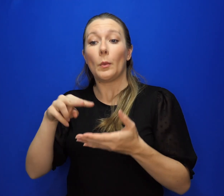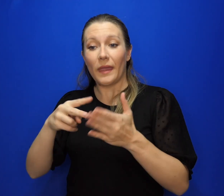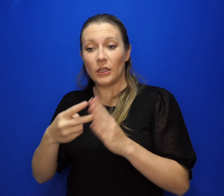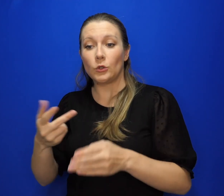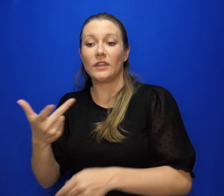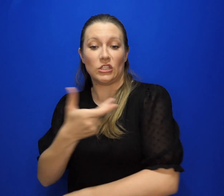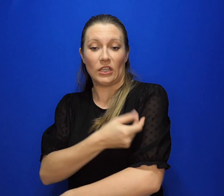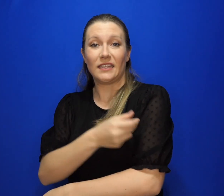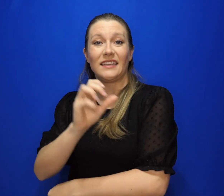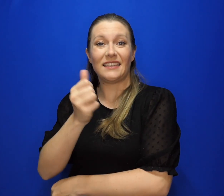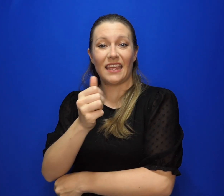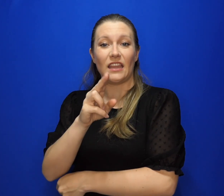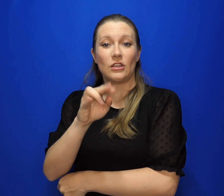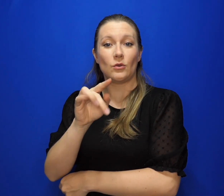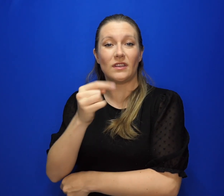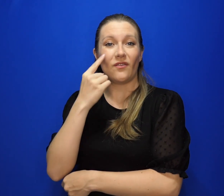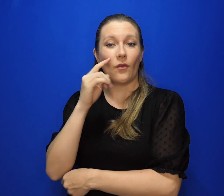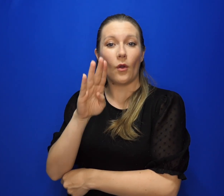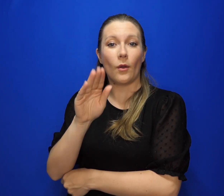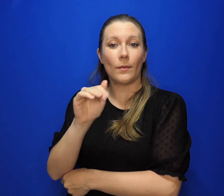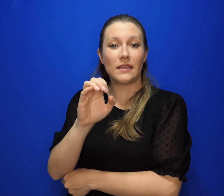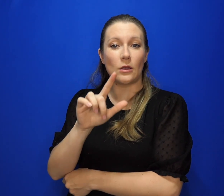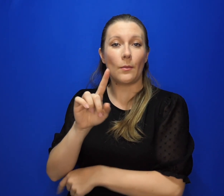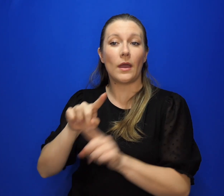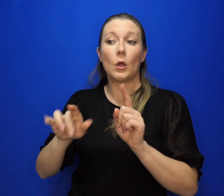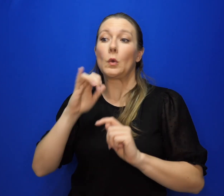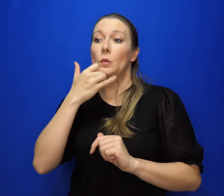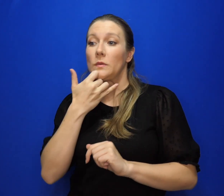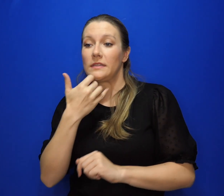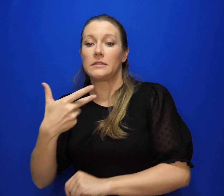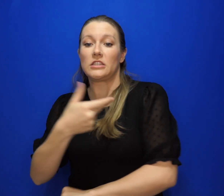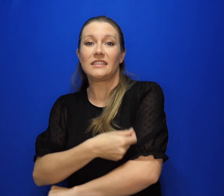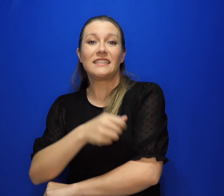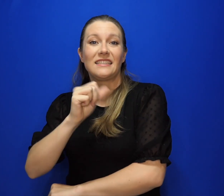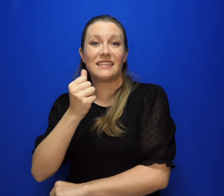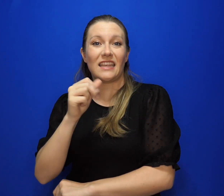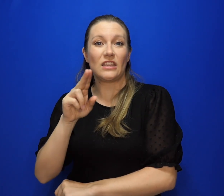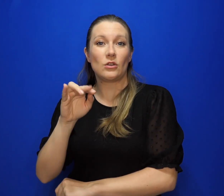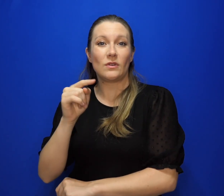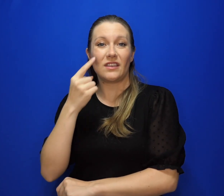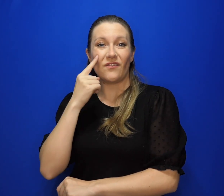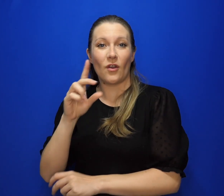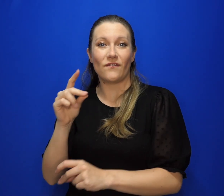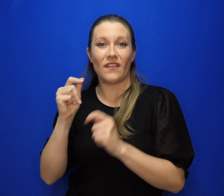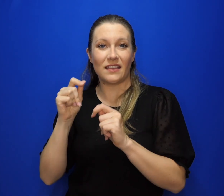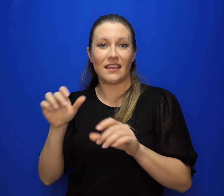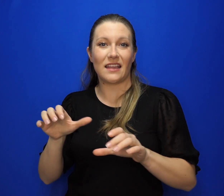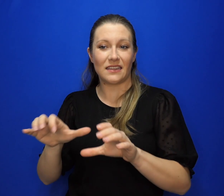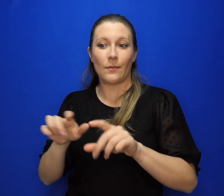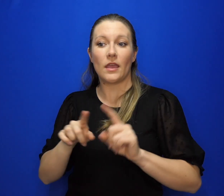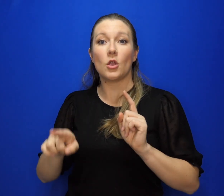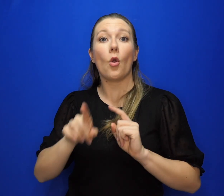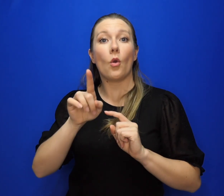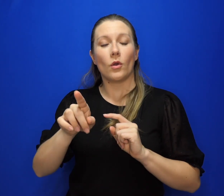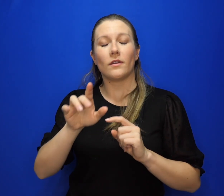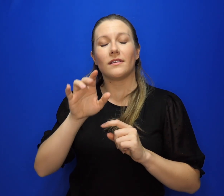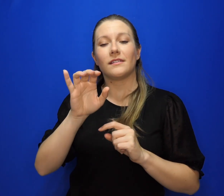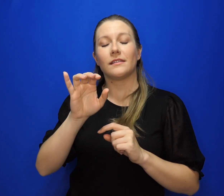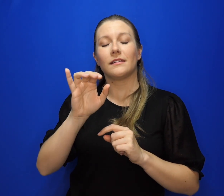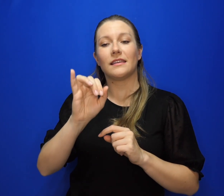you injected 10 units of fast-acting, and your insulin to carb ratio is 1 unit covers 10 carbs. This is a